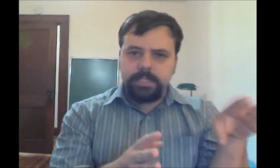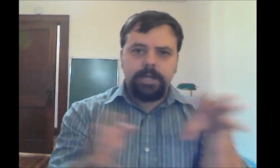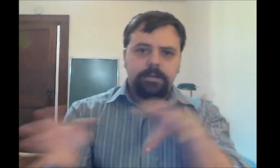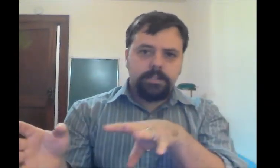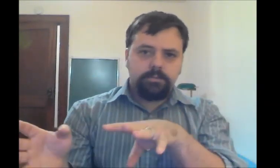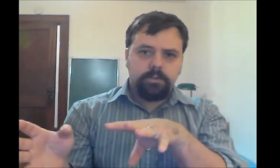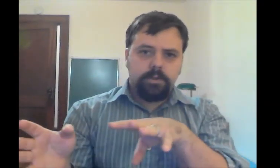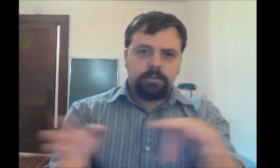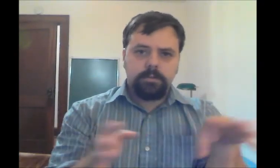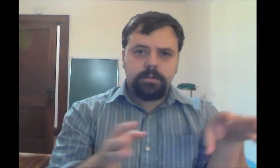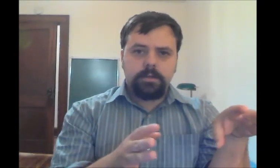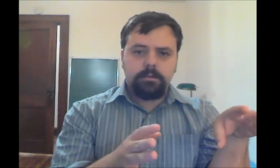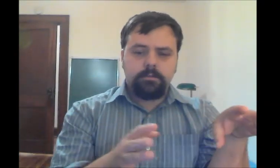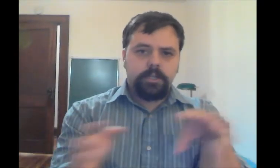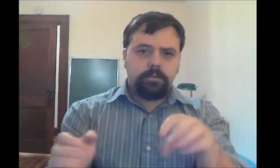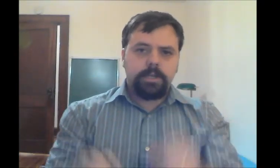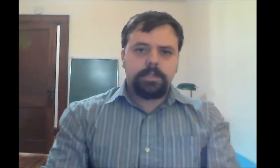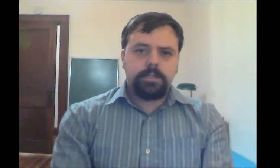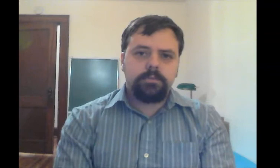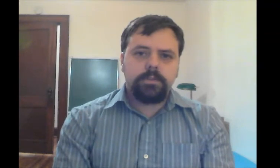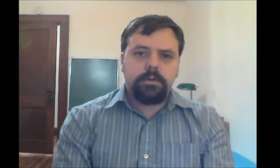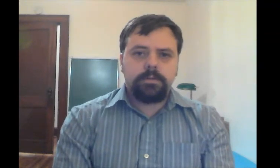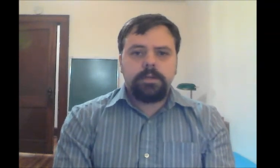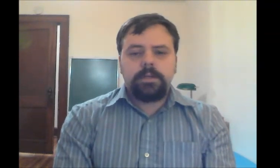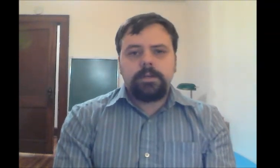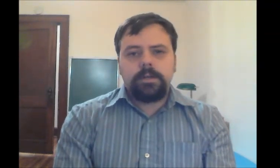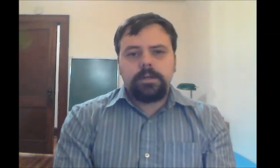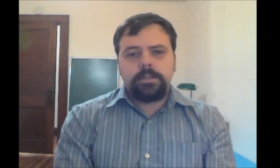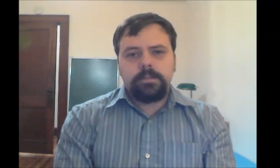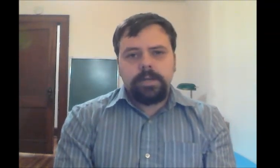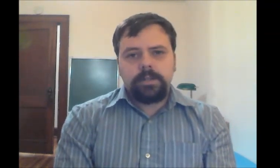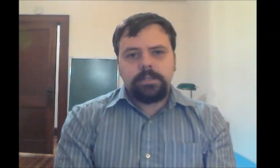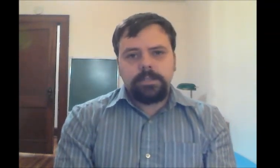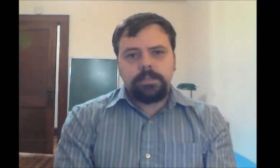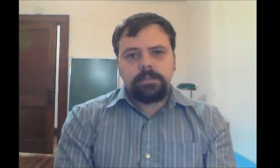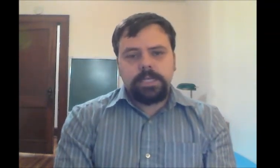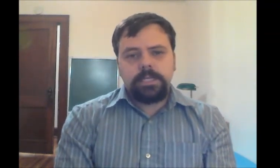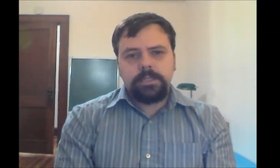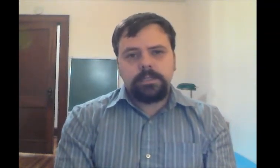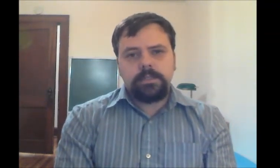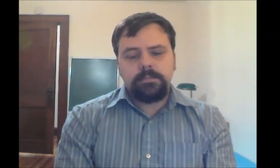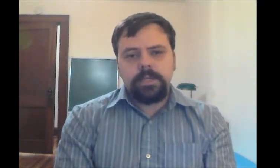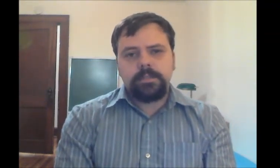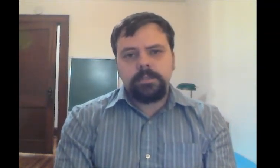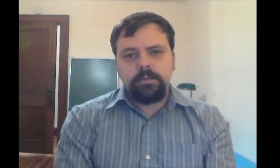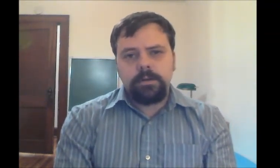extend this result or generalize this result to some non-semi-simple cases, to some cases where